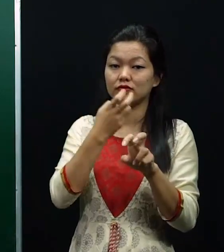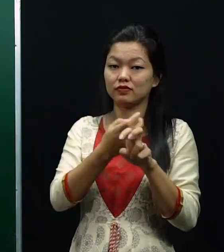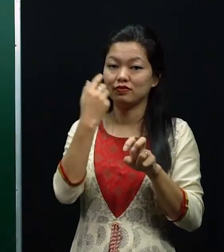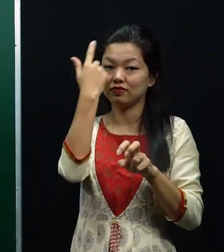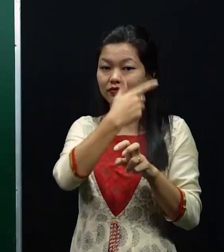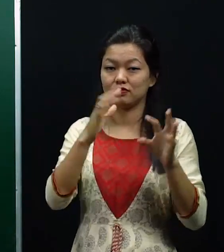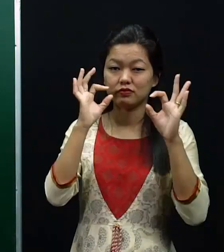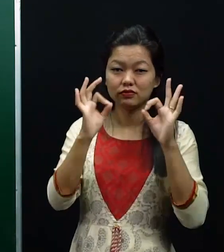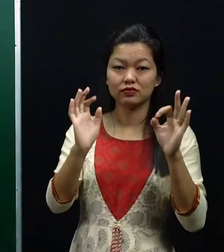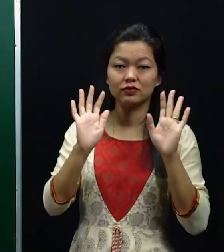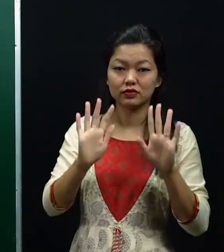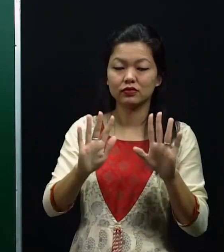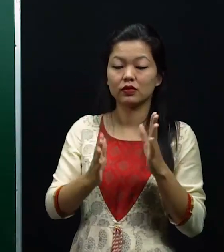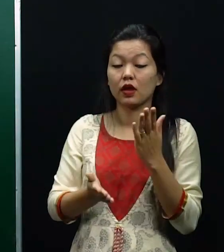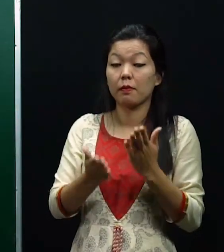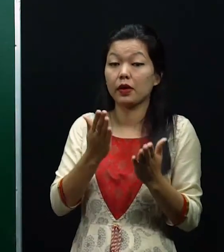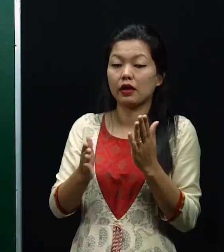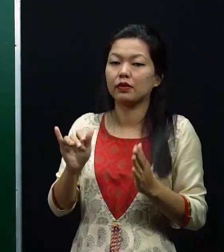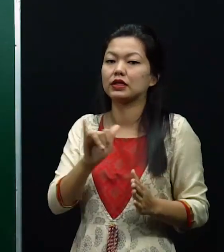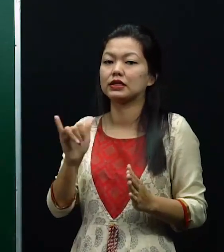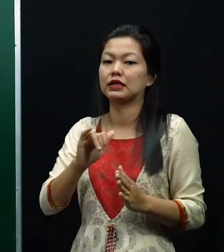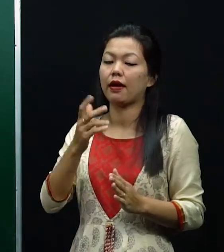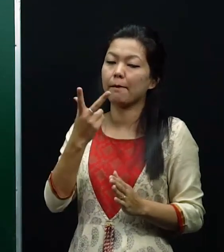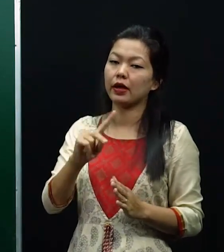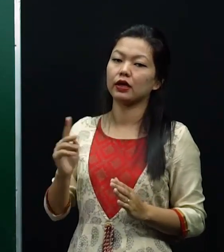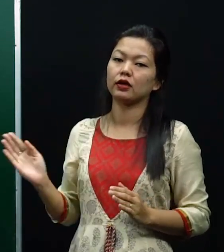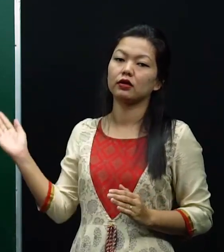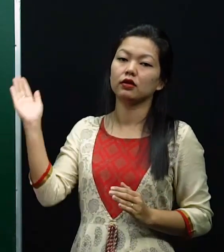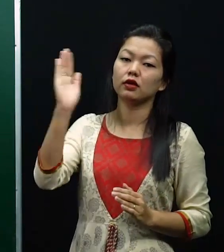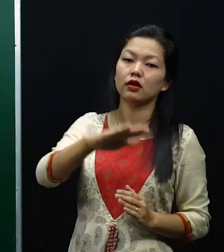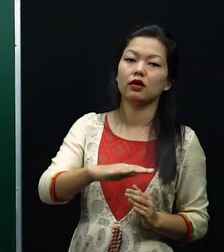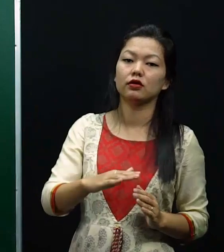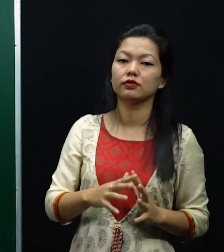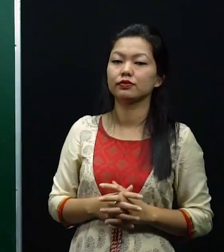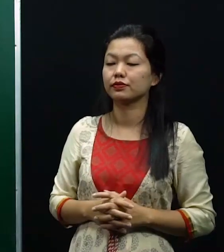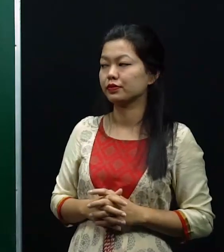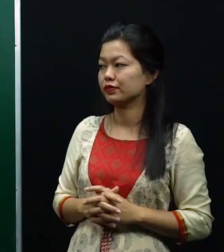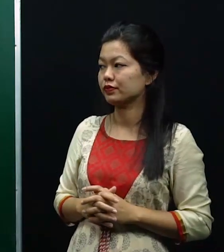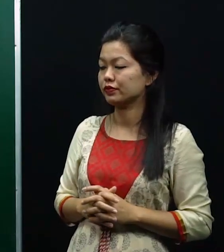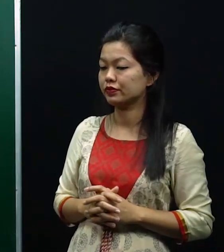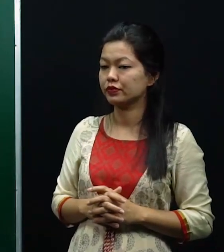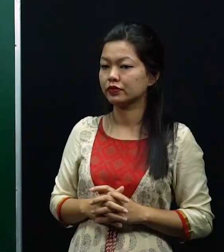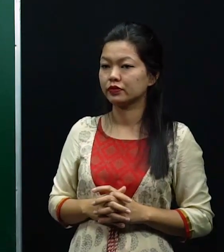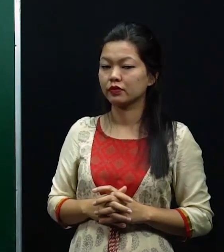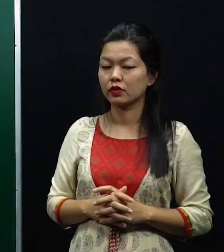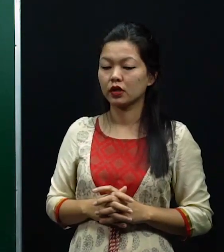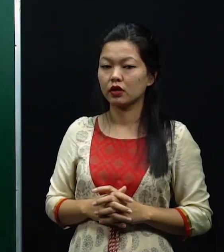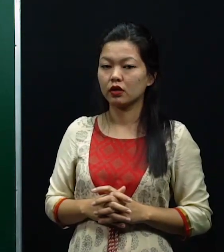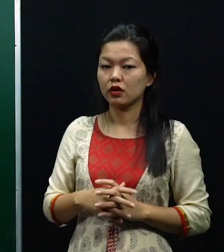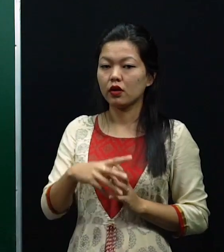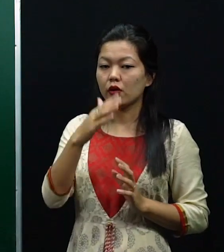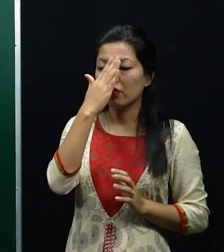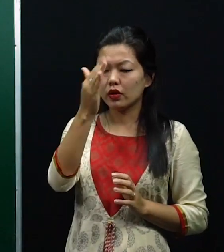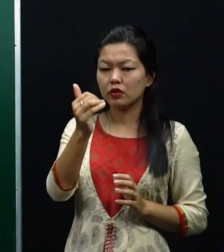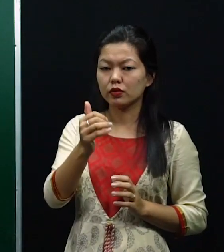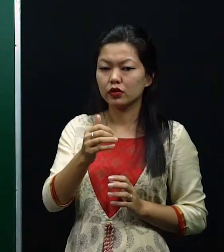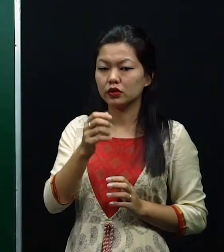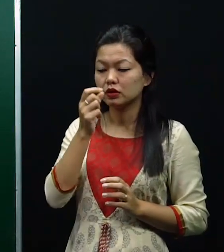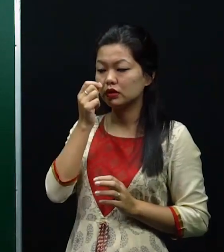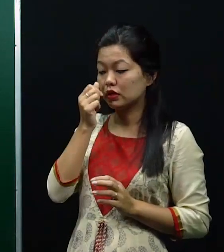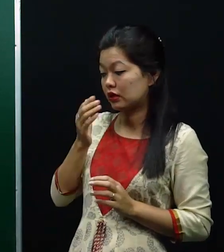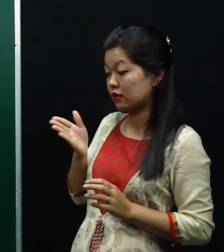he had worshipped for so long will come again in some other form, and not through this form. Why?